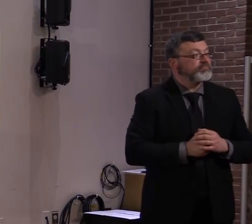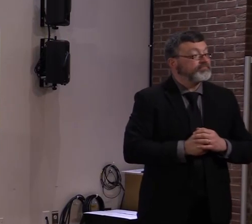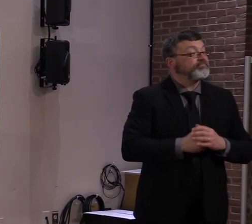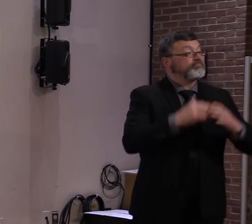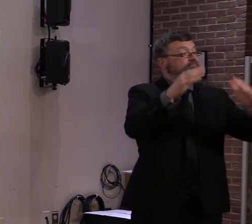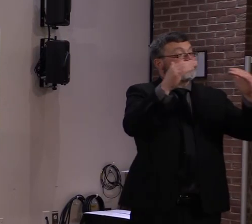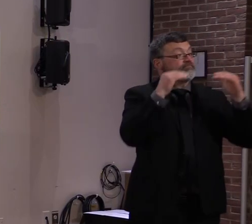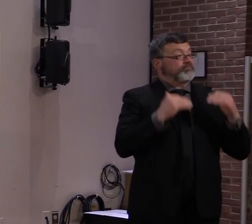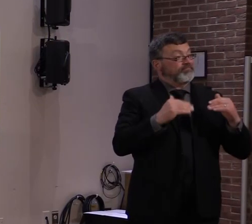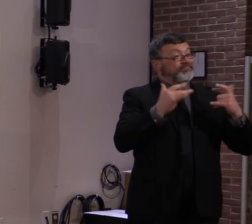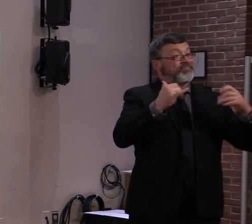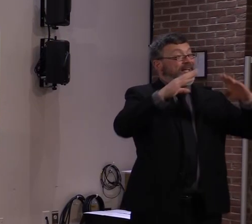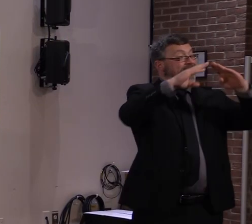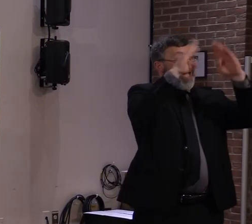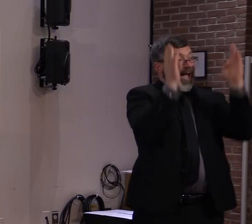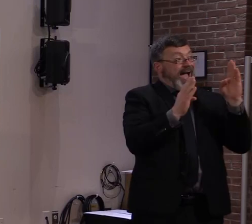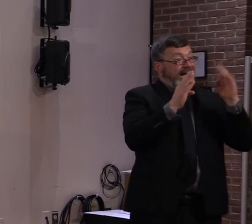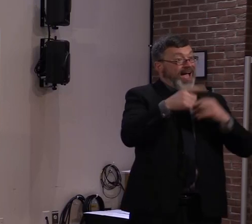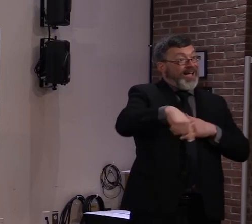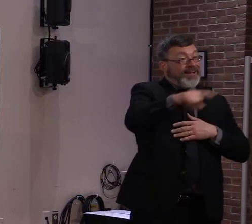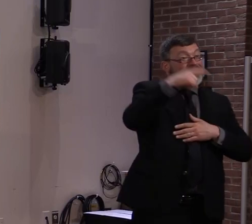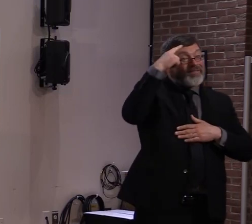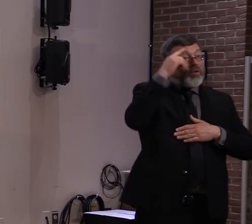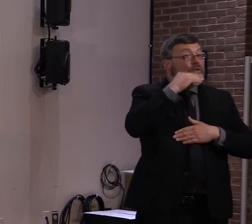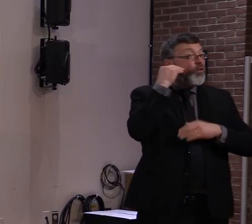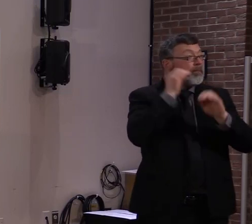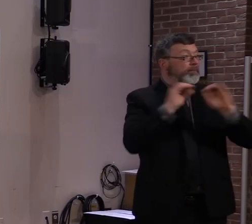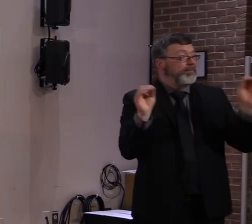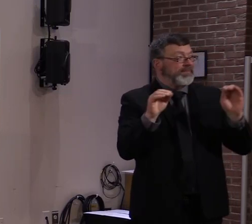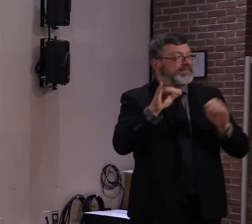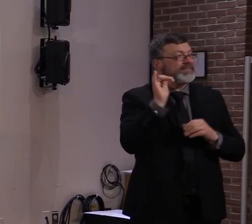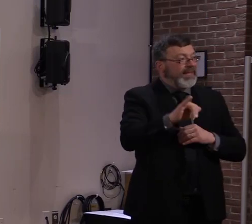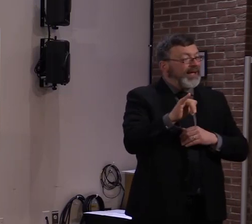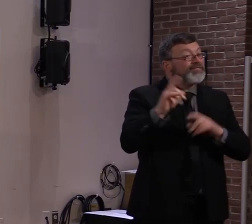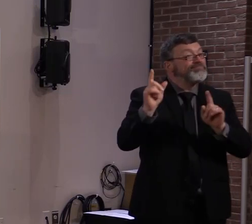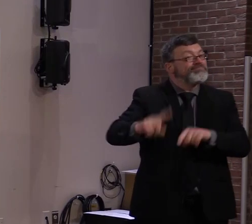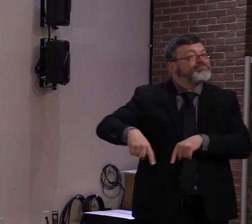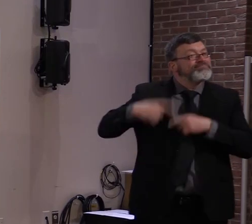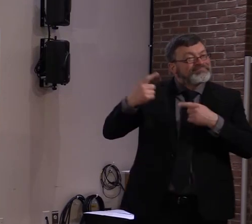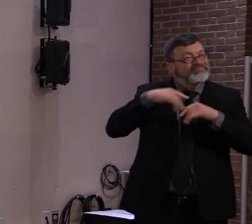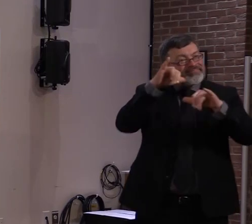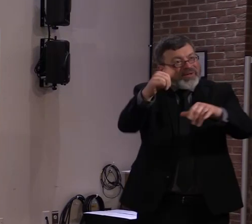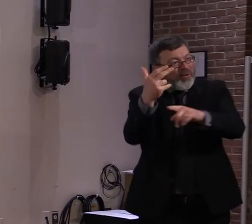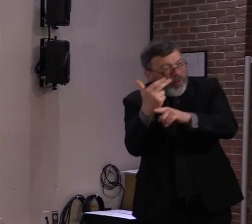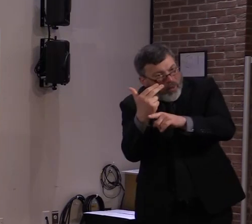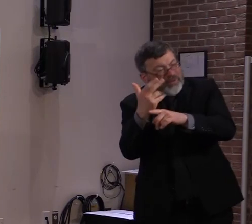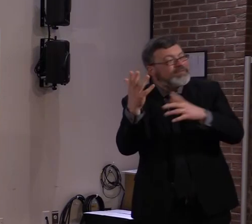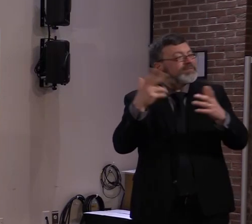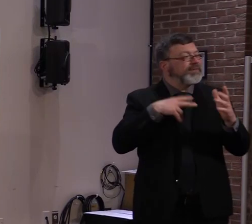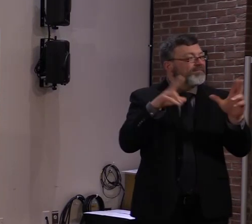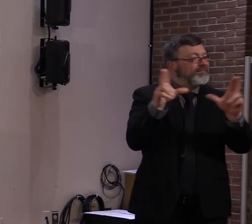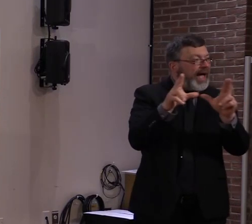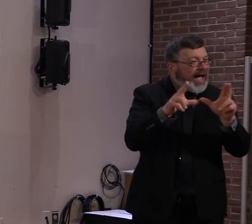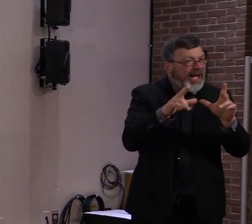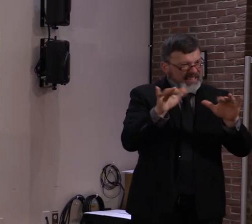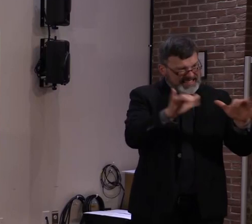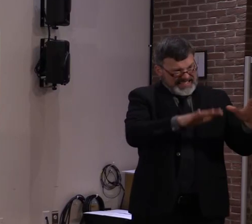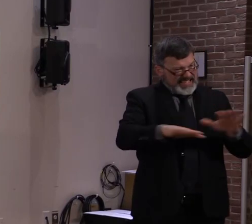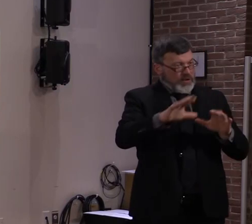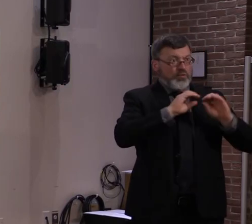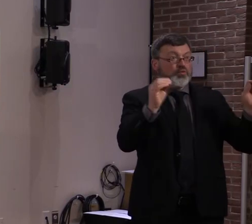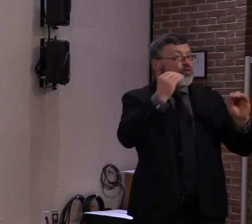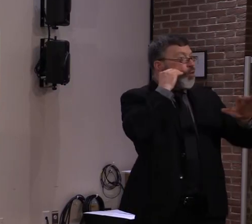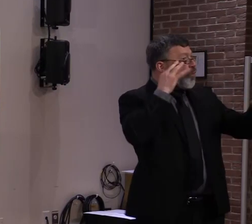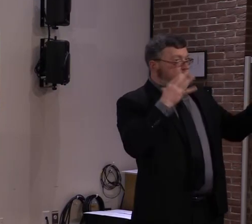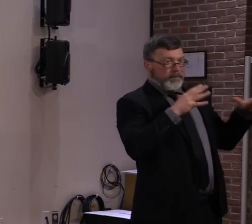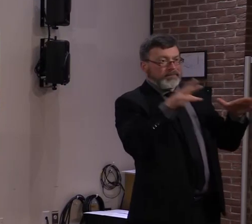emergency housing through the General Emergency Assistance Program in response to the public health emergency. As we begin to emerge